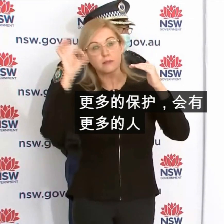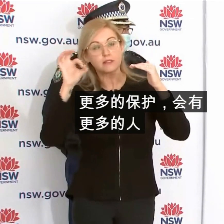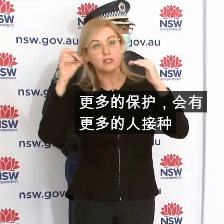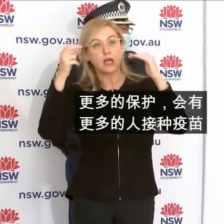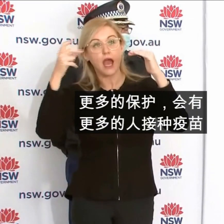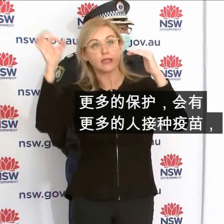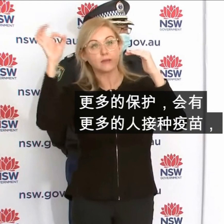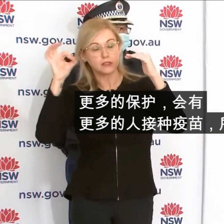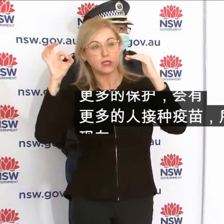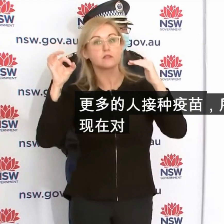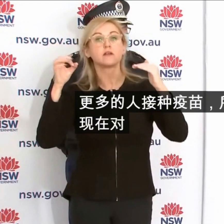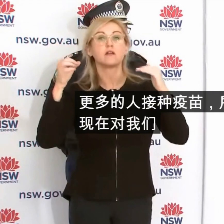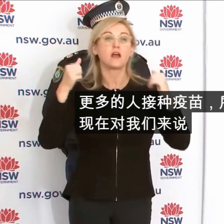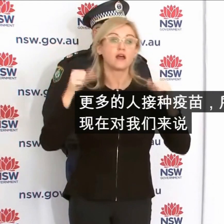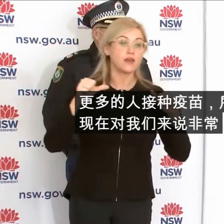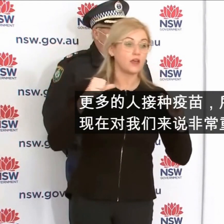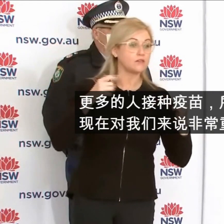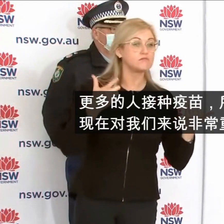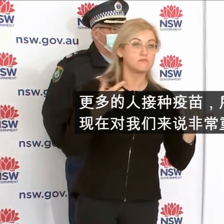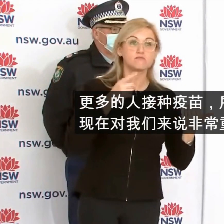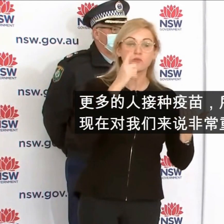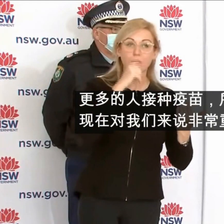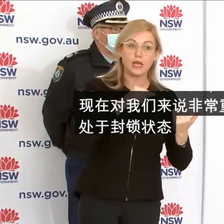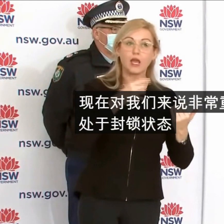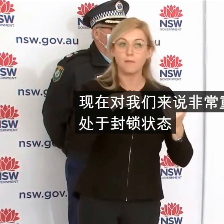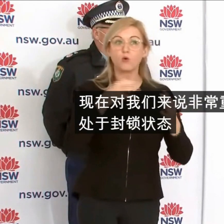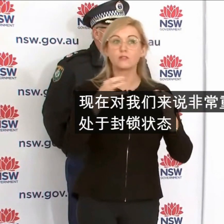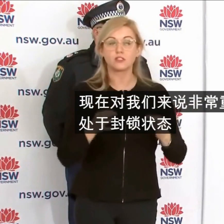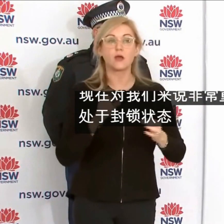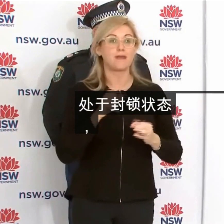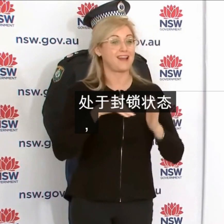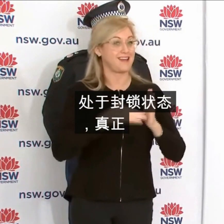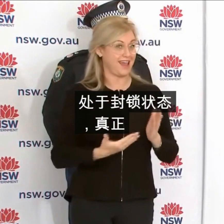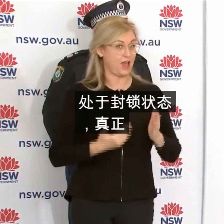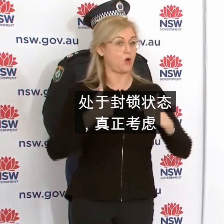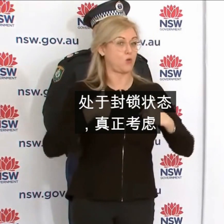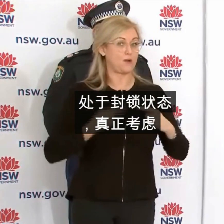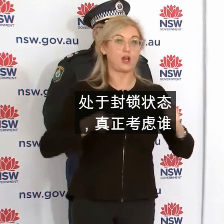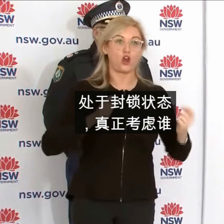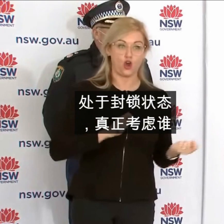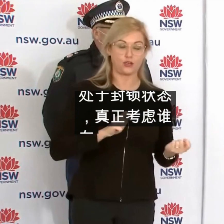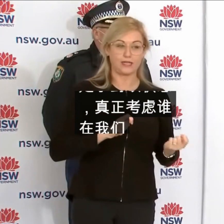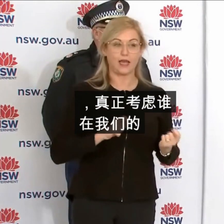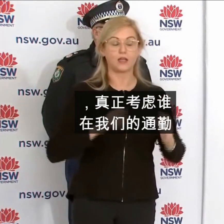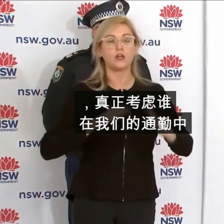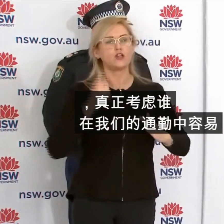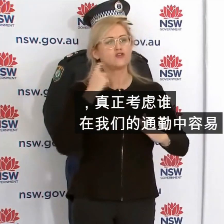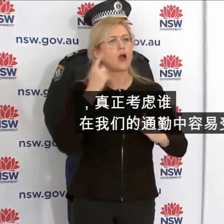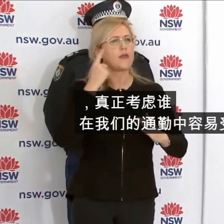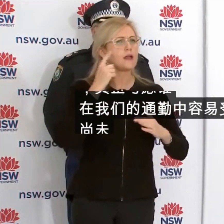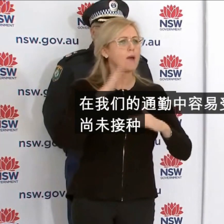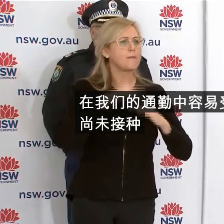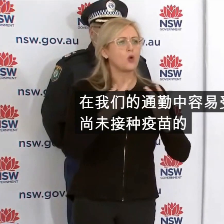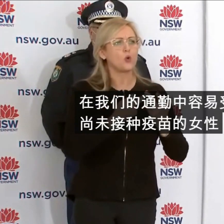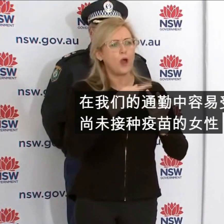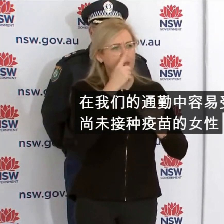people vaccinated. And so it's really important for us now, whilst we're in lockdown, to really think about who is vulnerable in our community, who